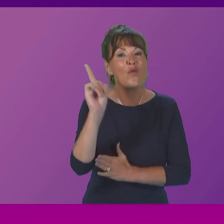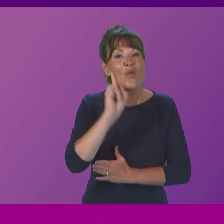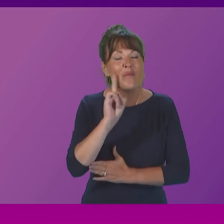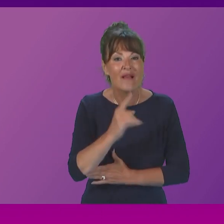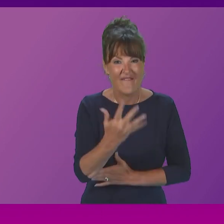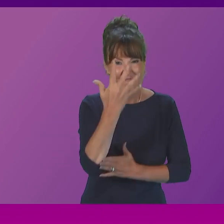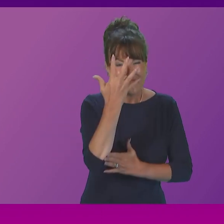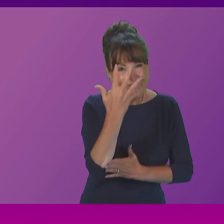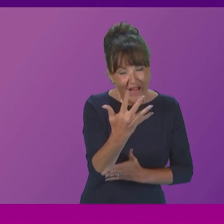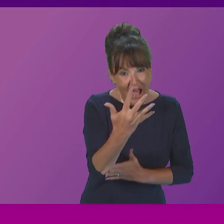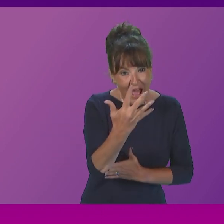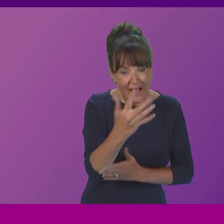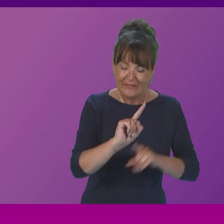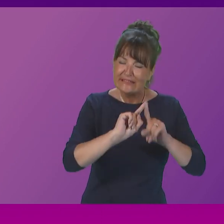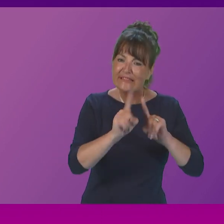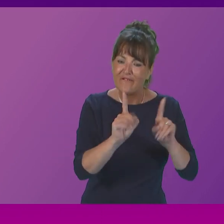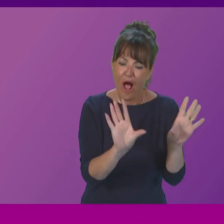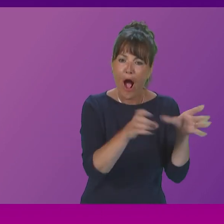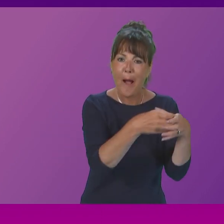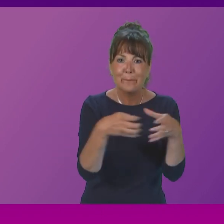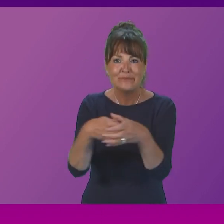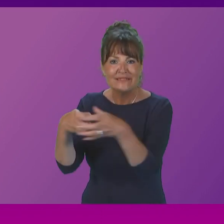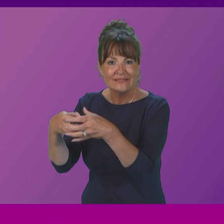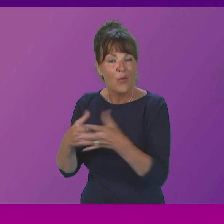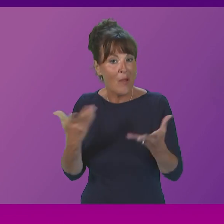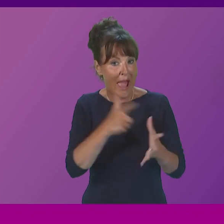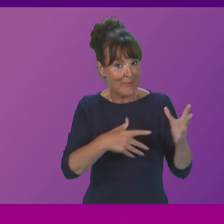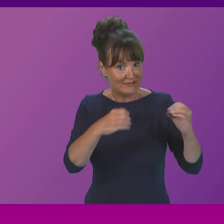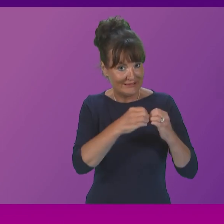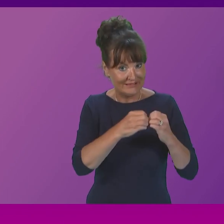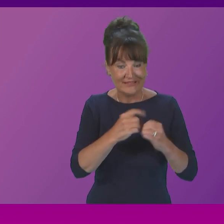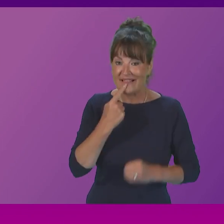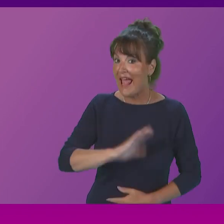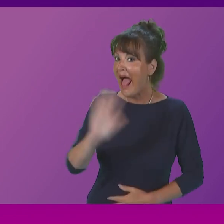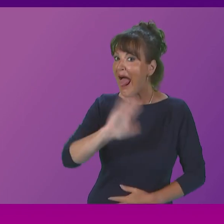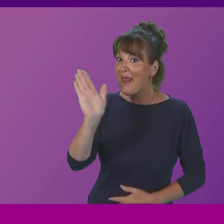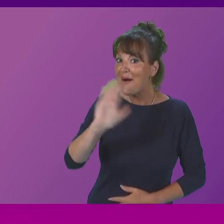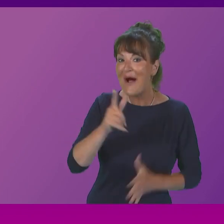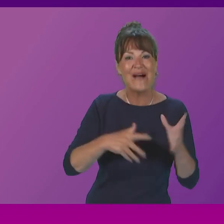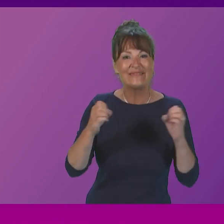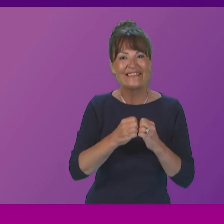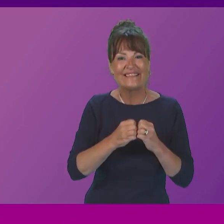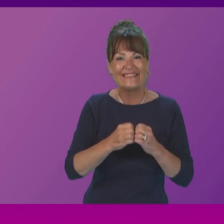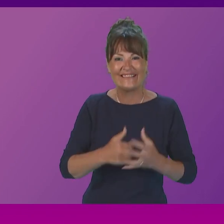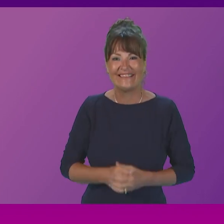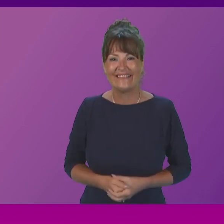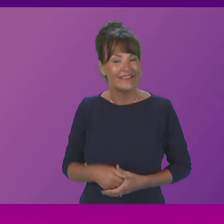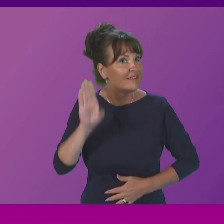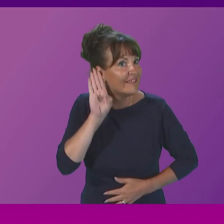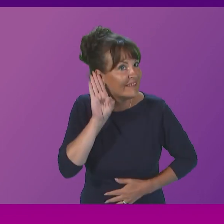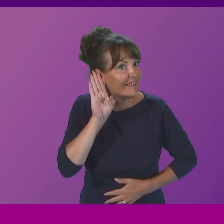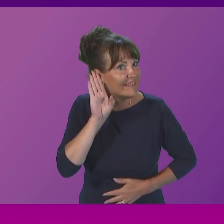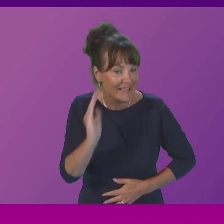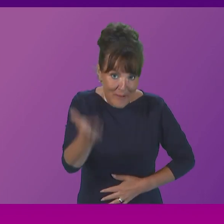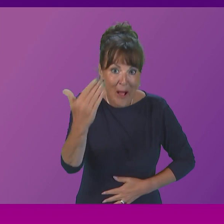five participation hubs in Aberdeen. Let's say hello, Aberdeen. Hello, Aberdeen.